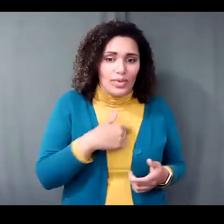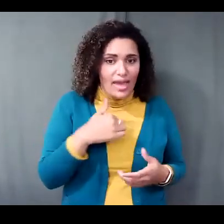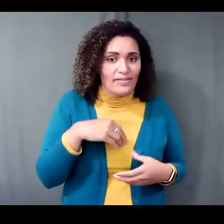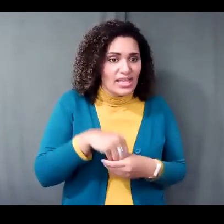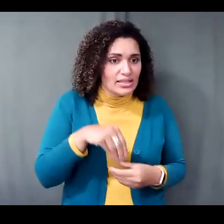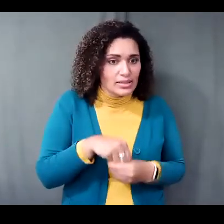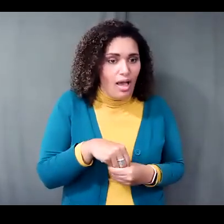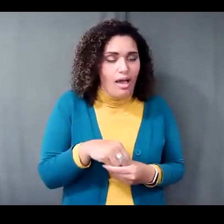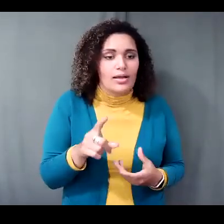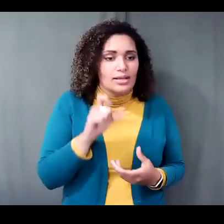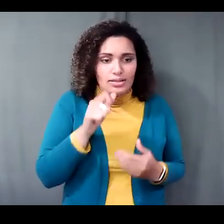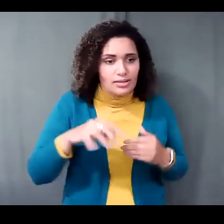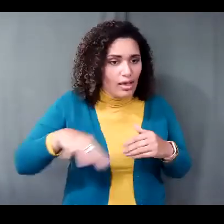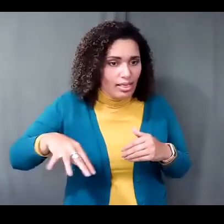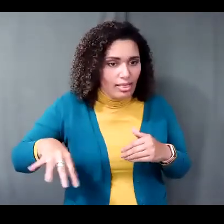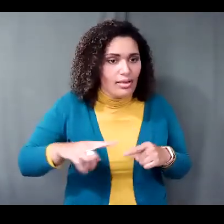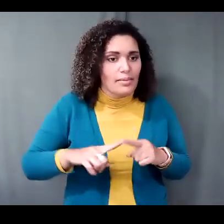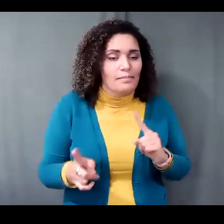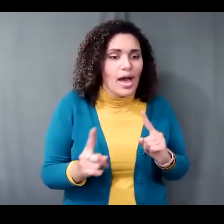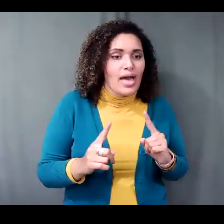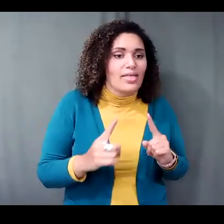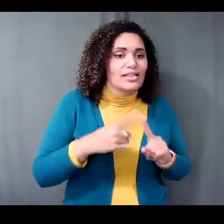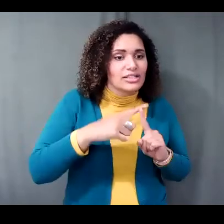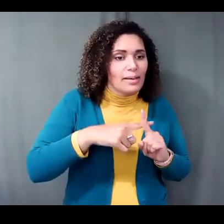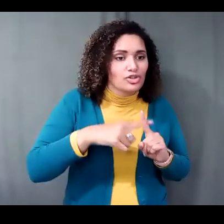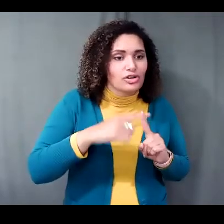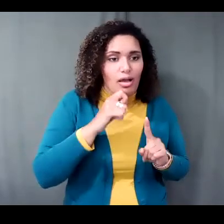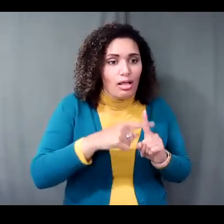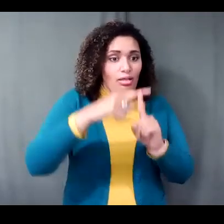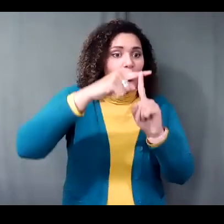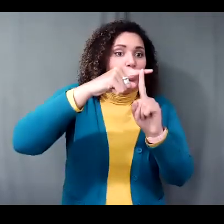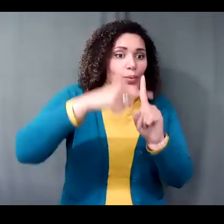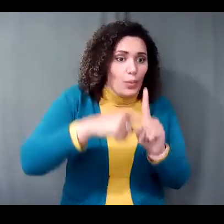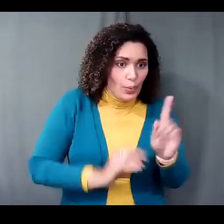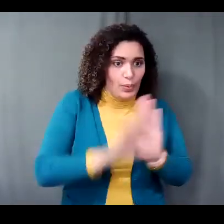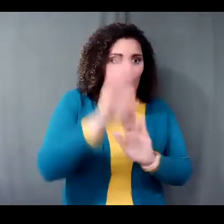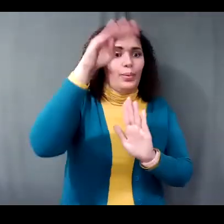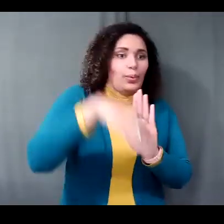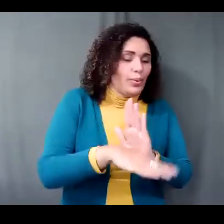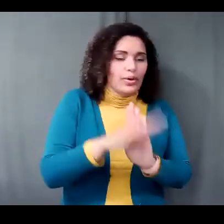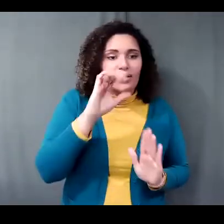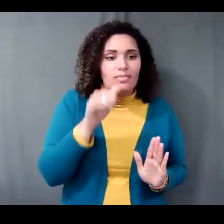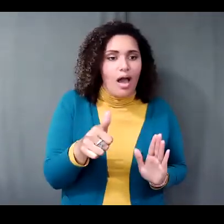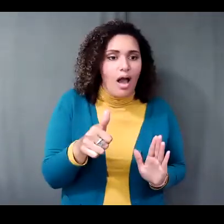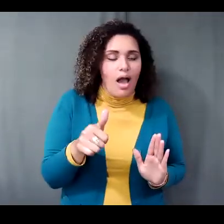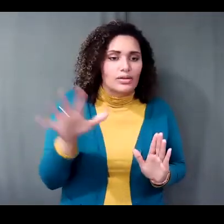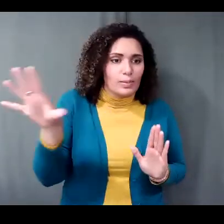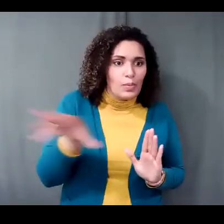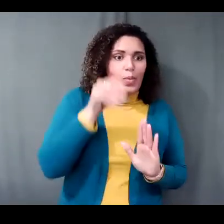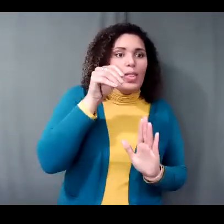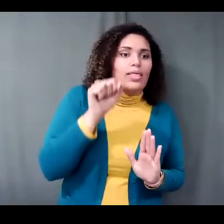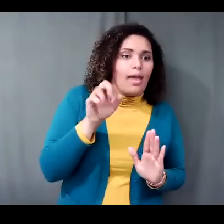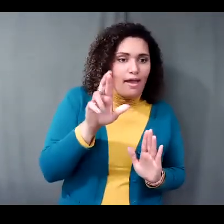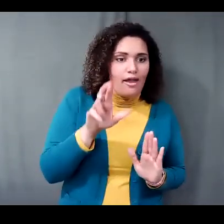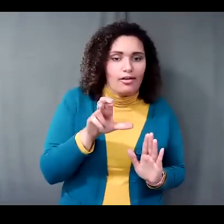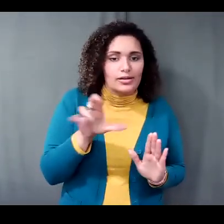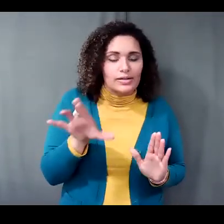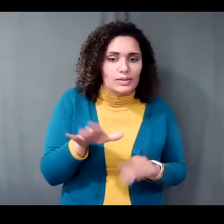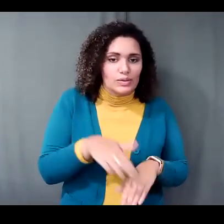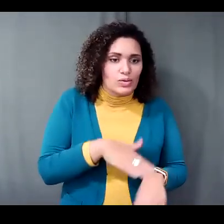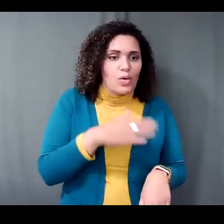high alcohol. It's kind of a very different, and the flavors are different. You're going to end up with much more kind of like honey and honeysuckle and